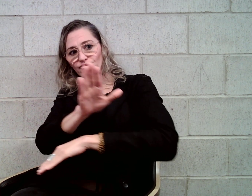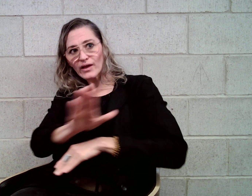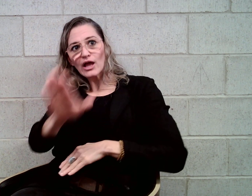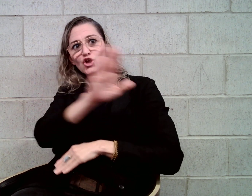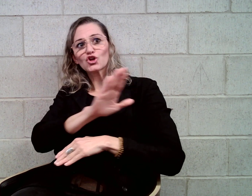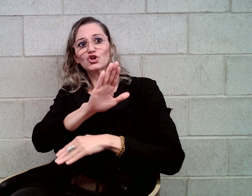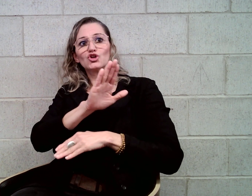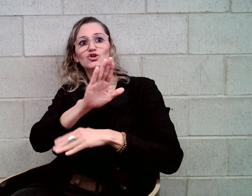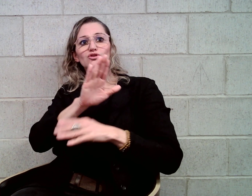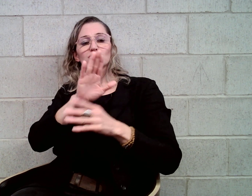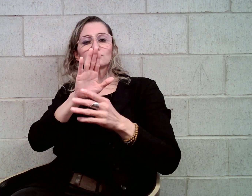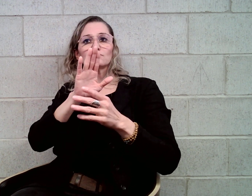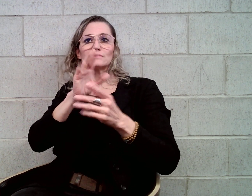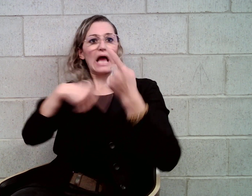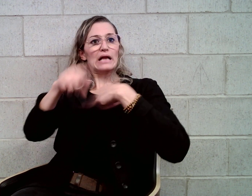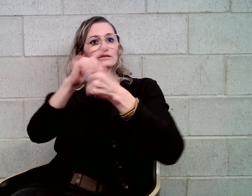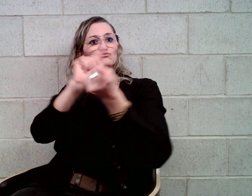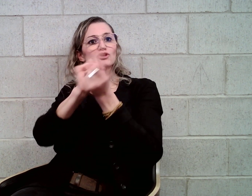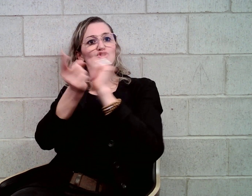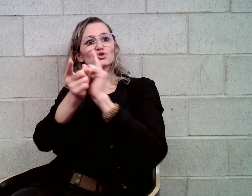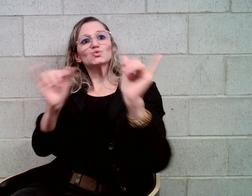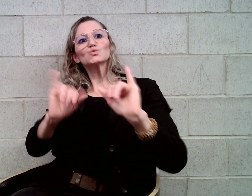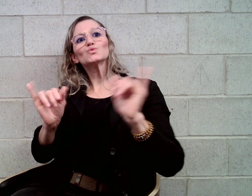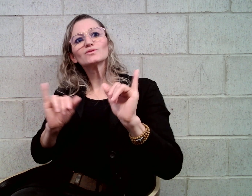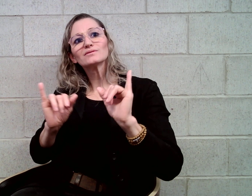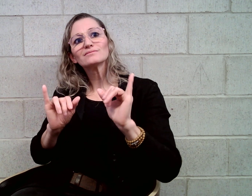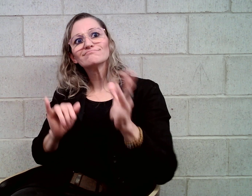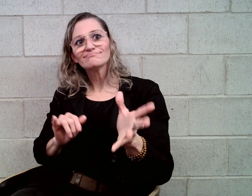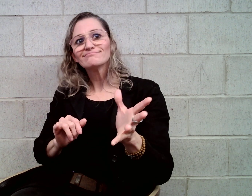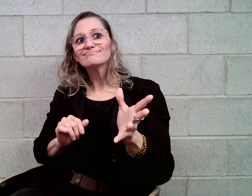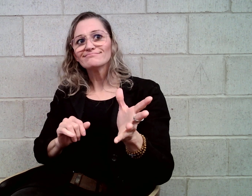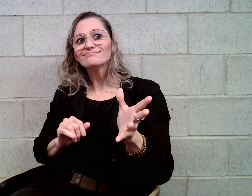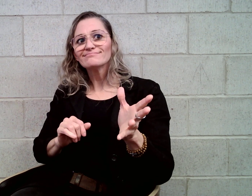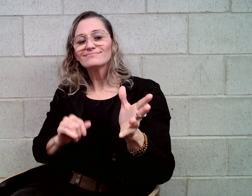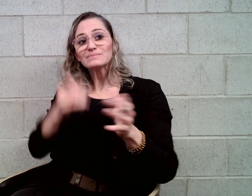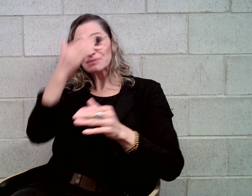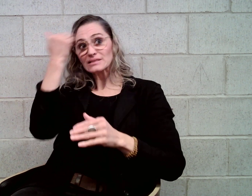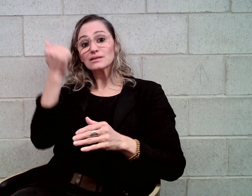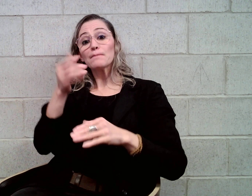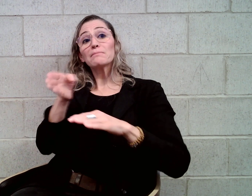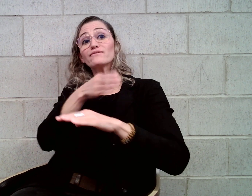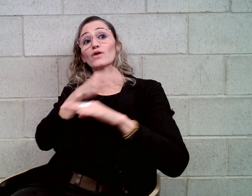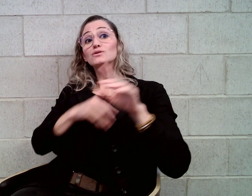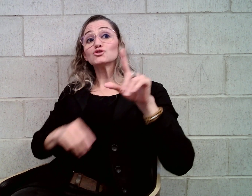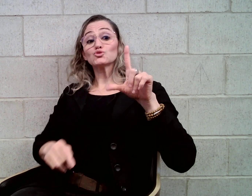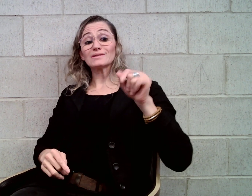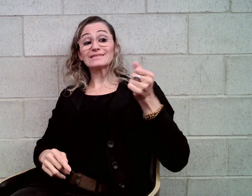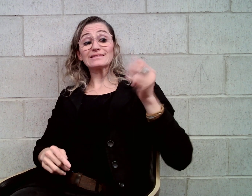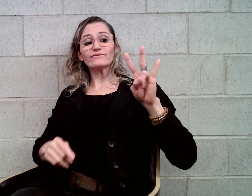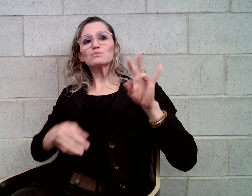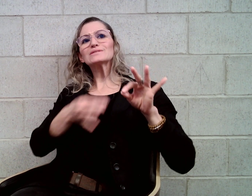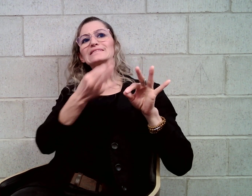that gave me an opportunity to enhance the amount of sign language that they were producing as part of the